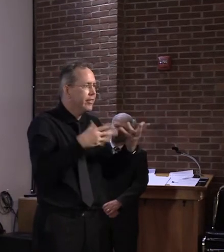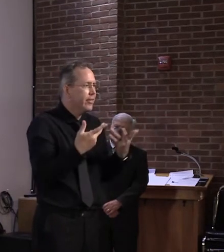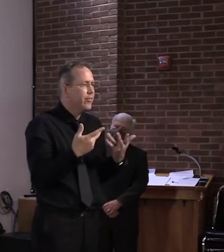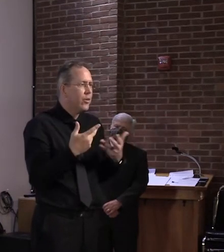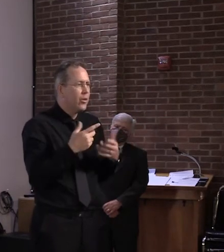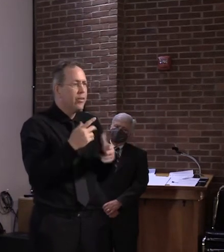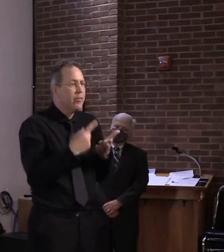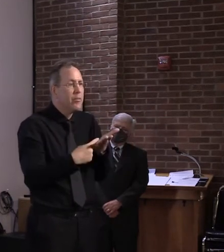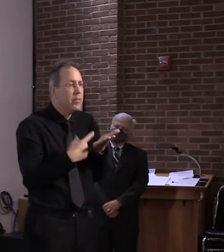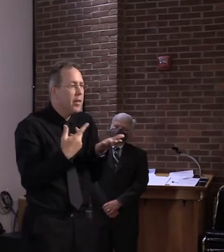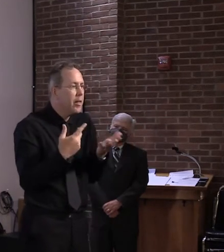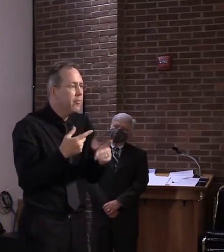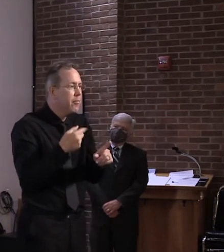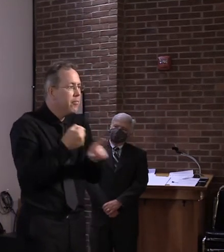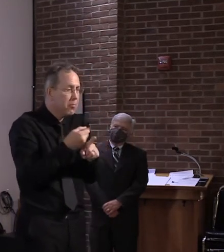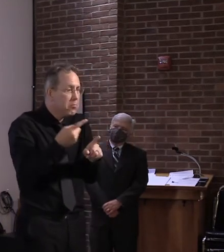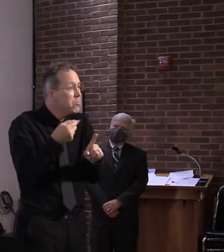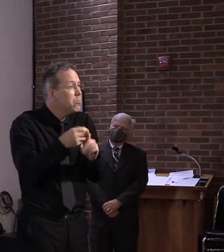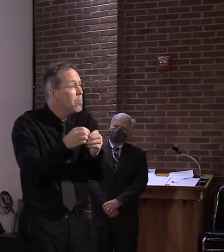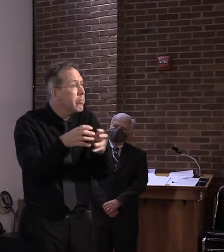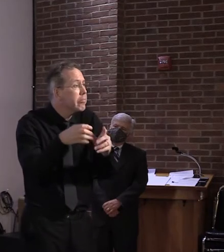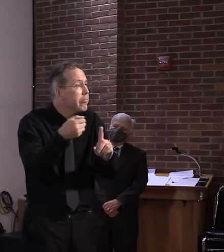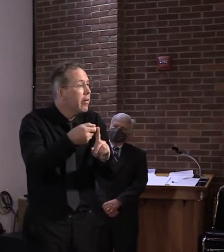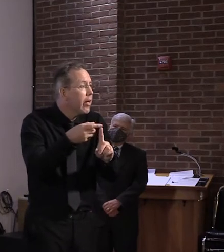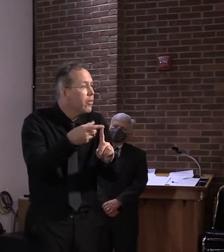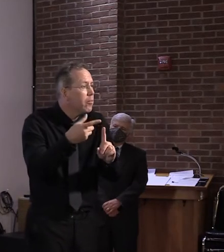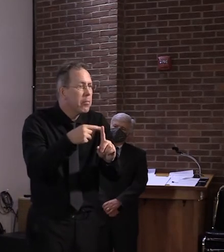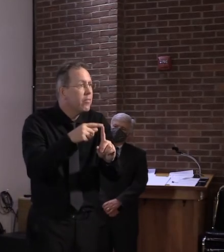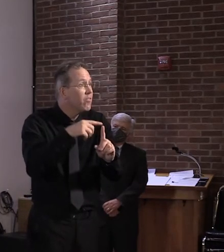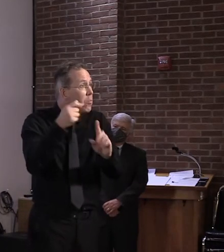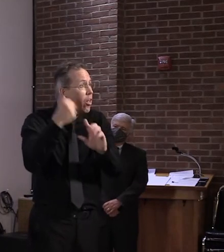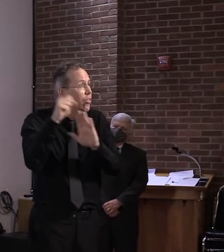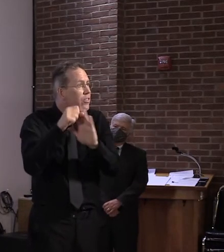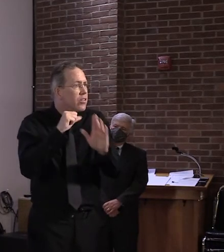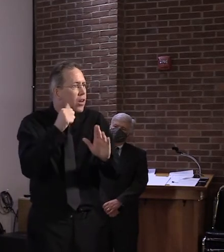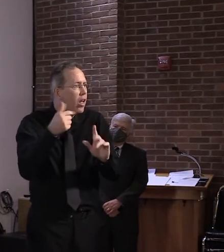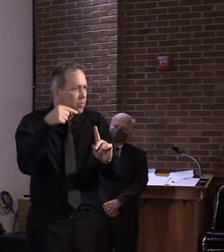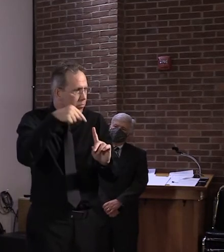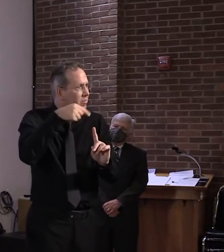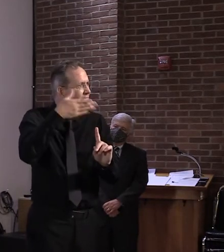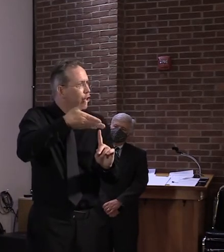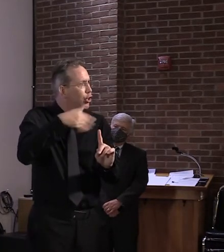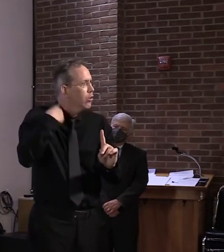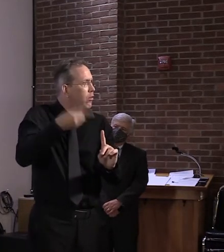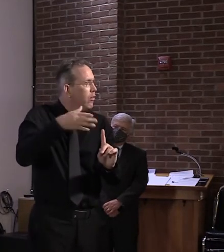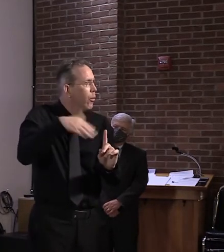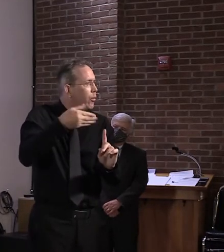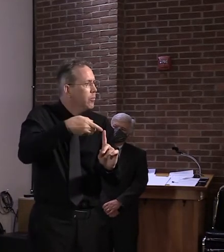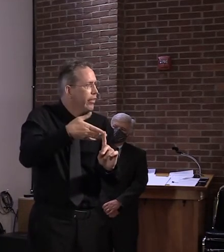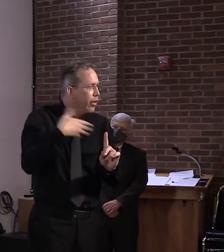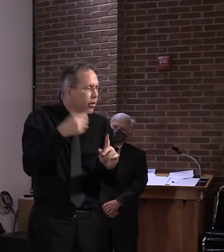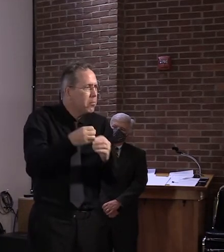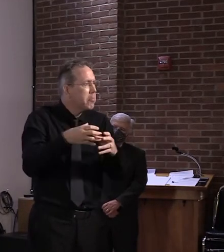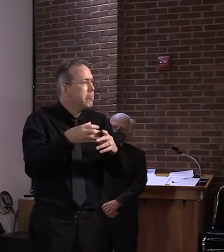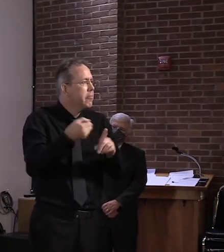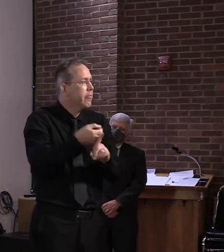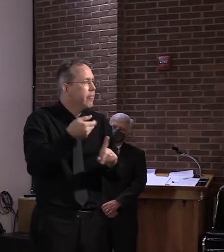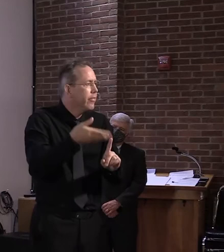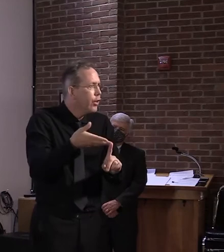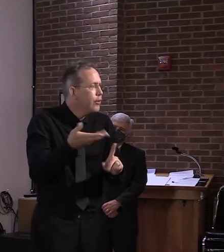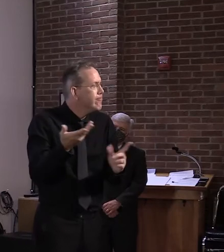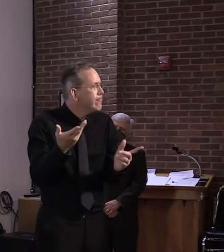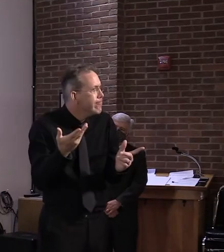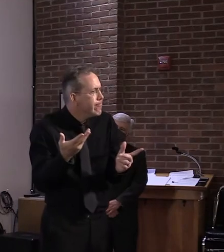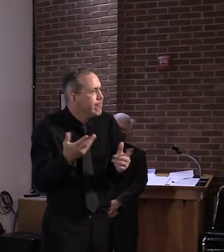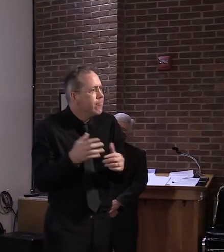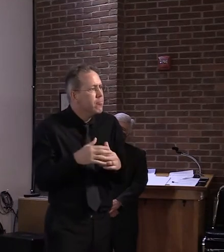from another state. We just find that we find a cluster in a set of vulnerable